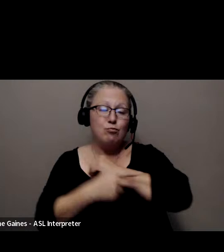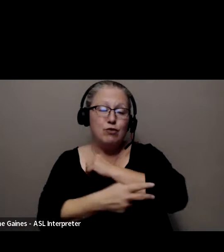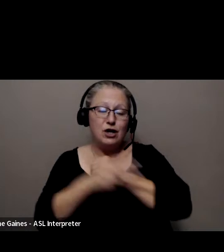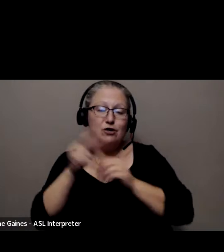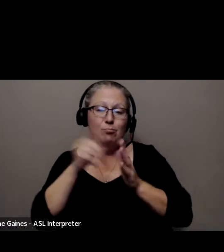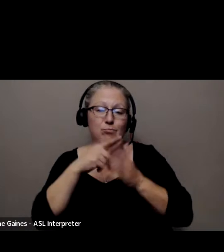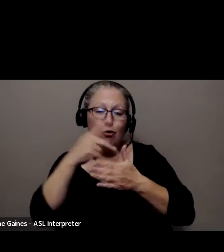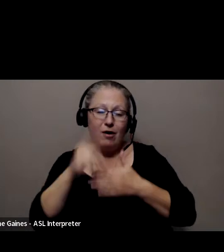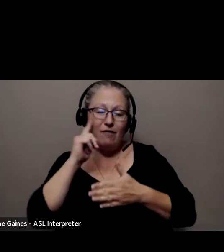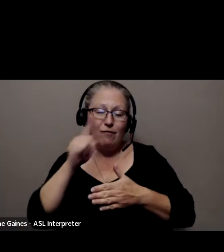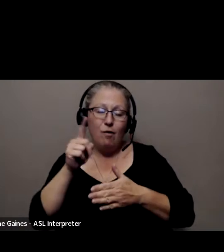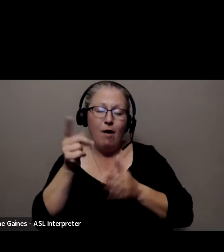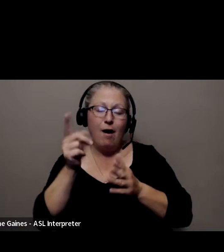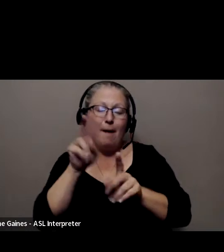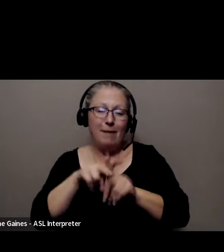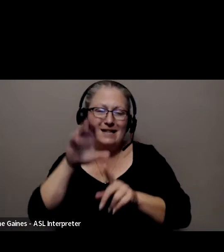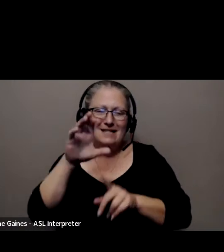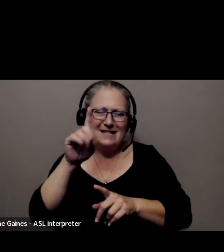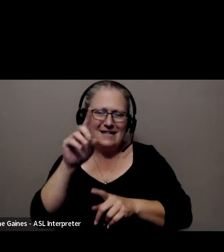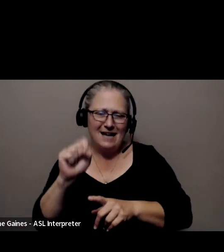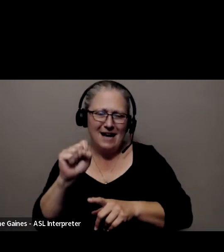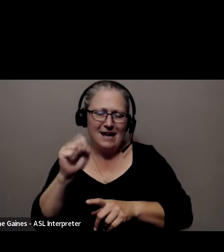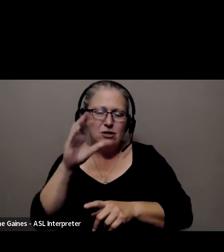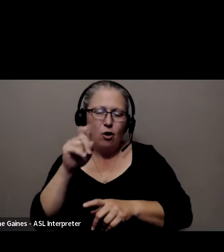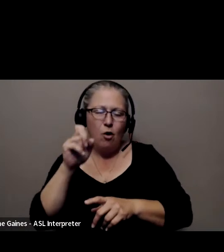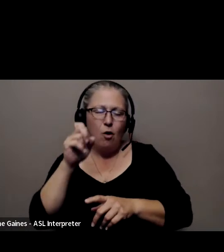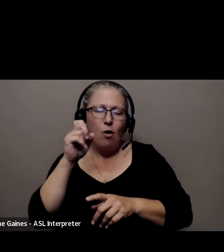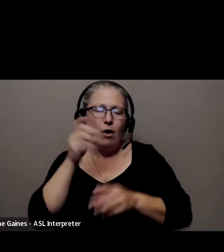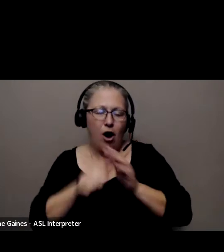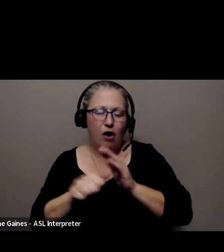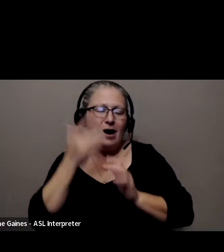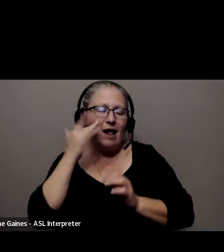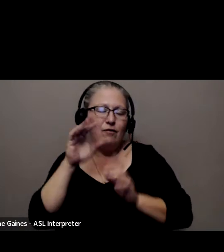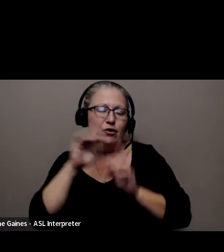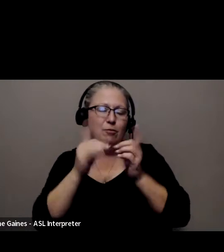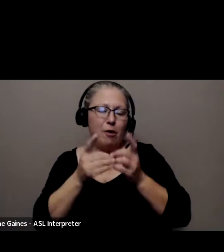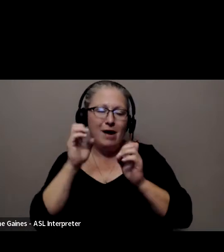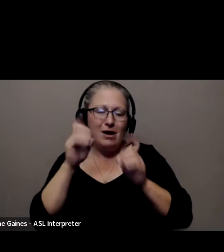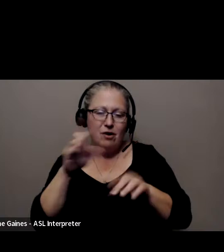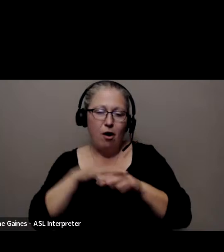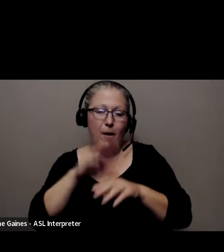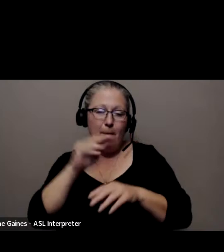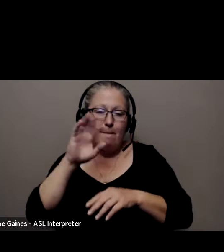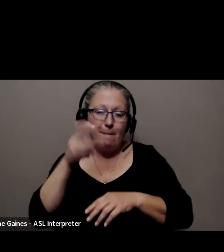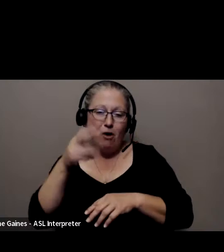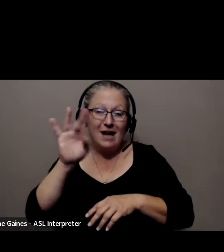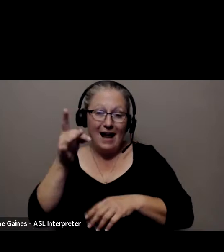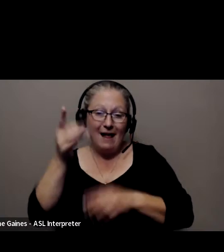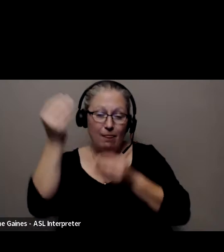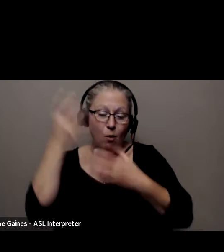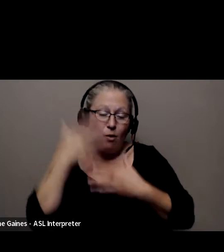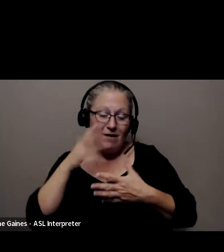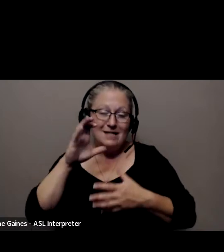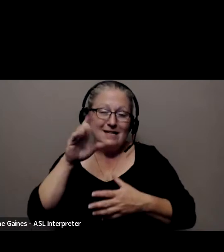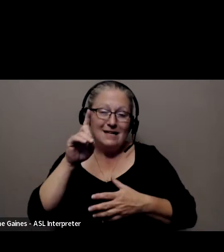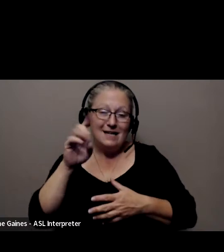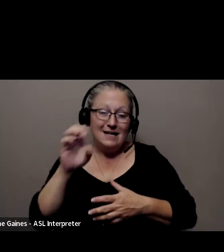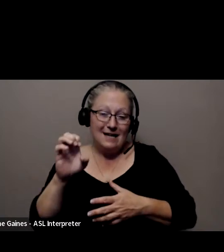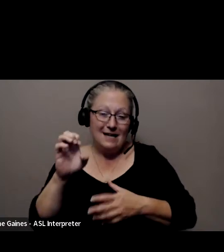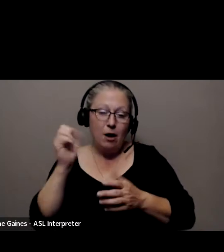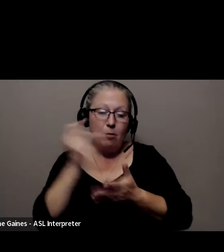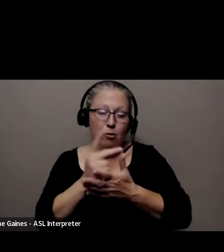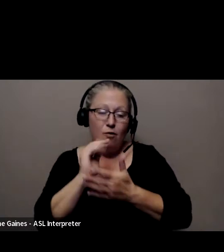apply for a CDS code through the California Department of Education. And on March 8th, we were notified that the CDE approved